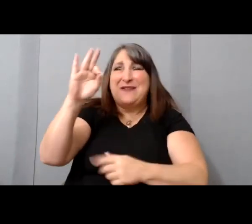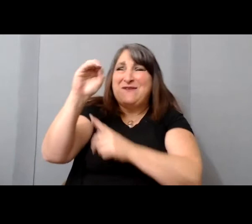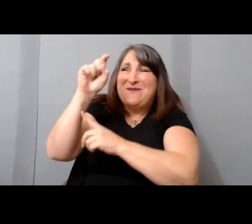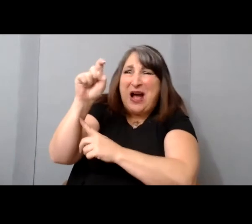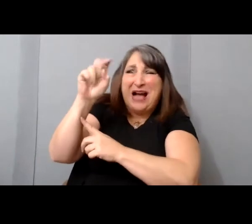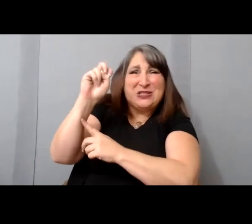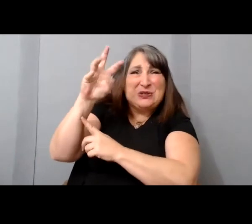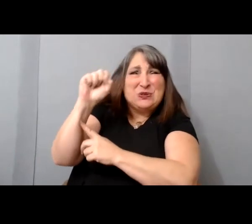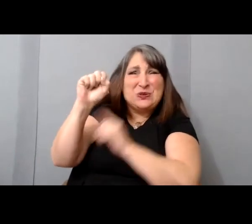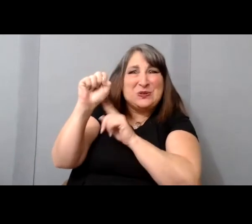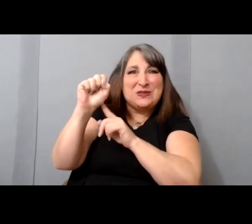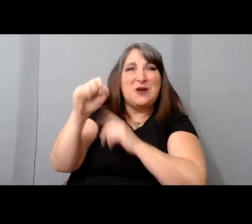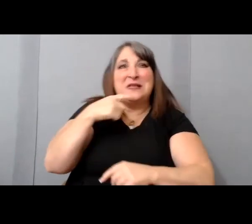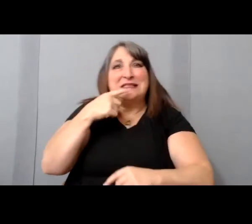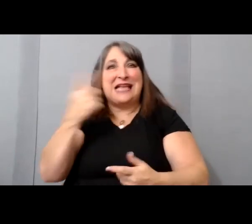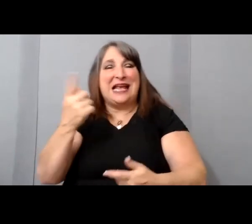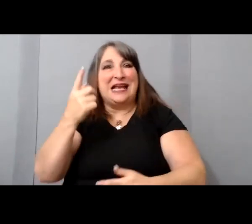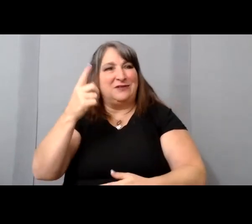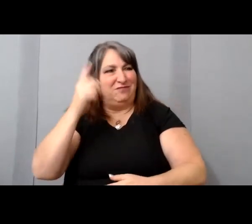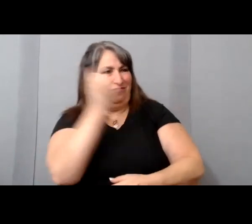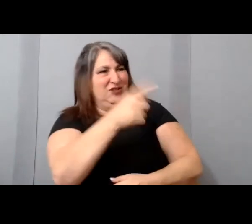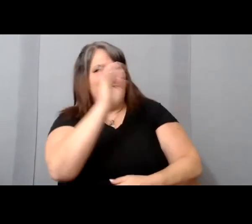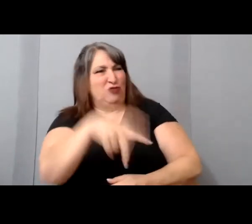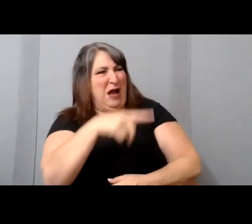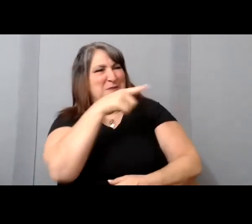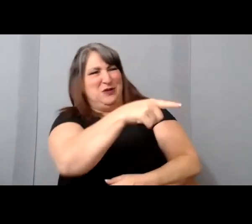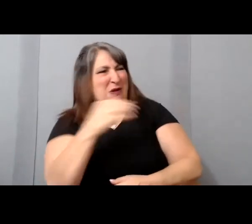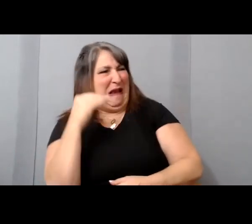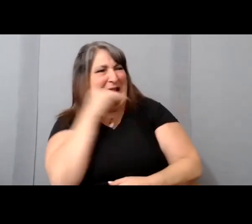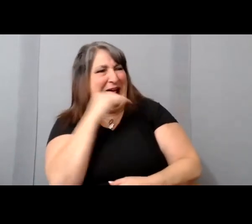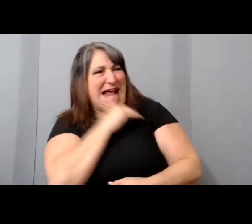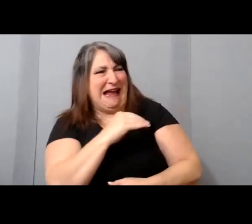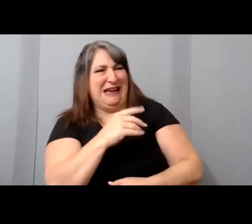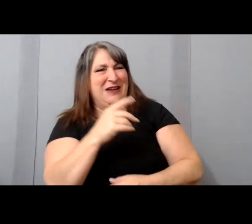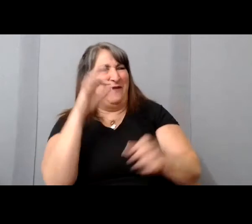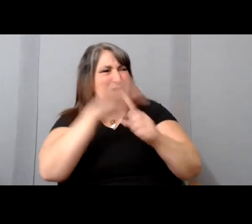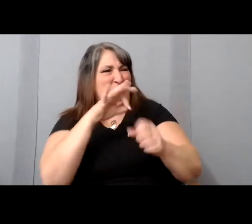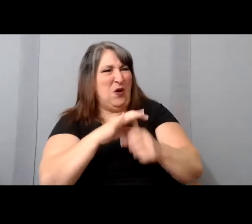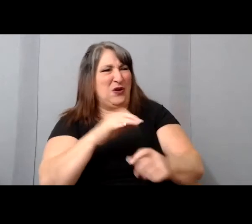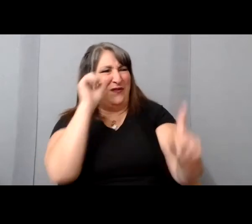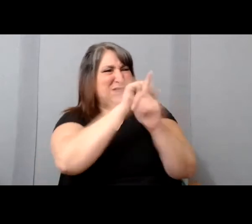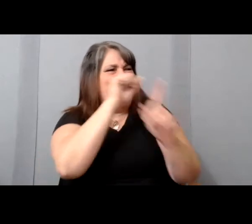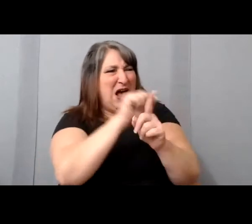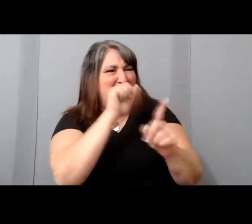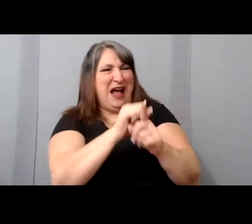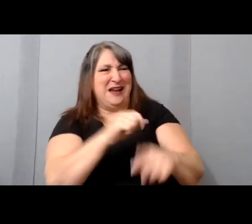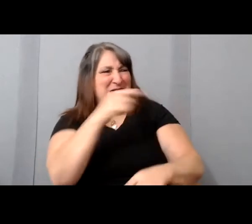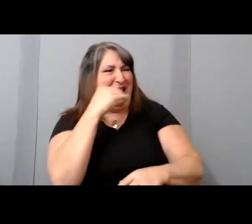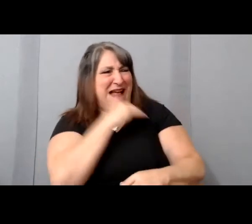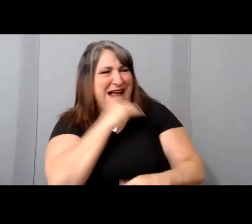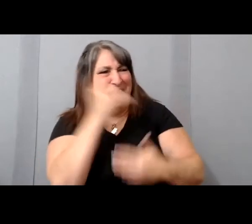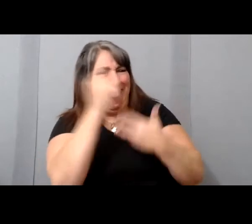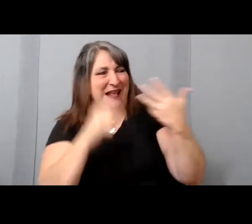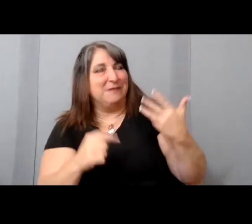was calling out Trump for his voter fraud lies and conspiracy theories. It doesn't happen on its own. It